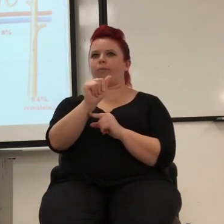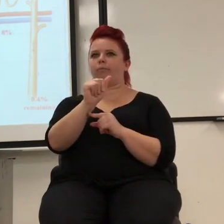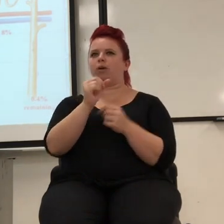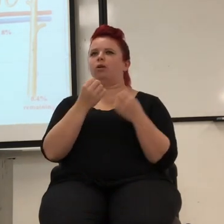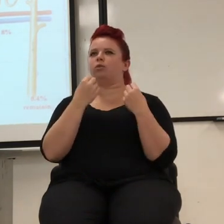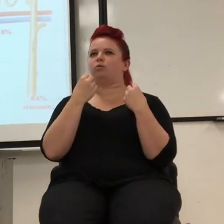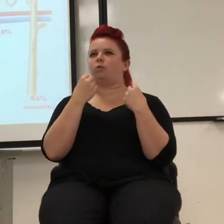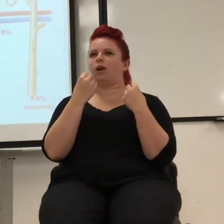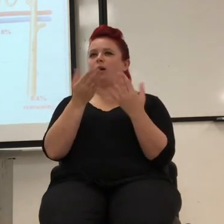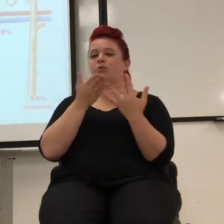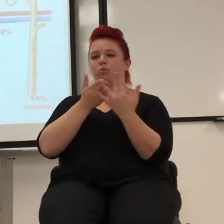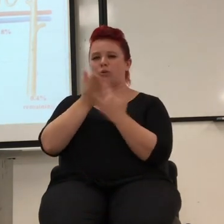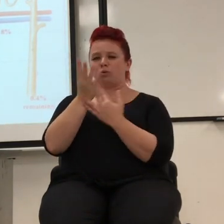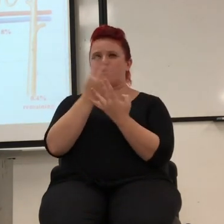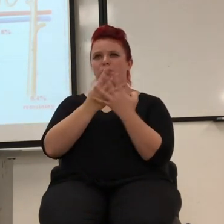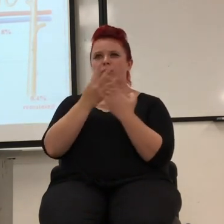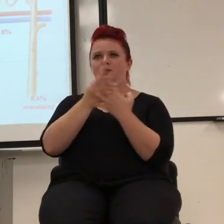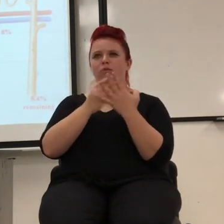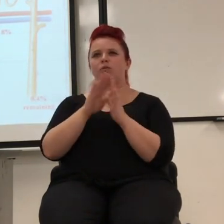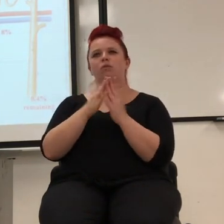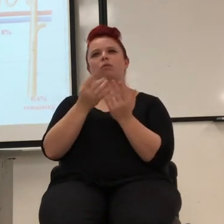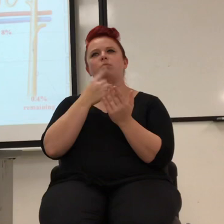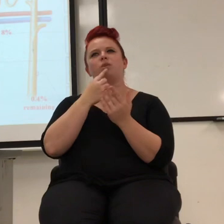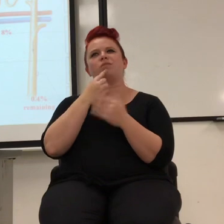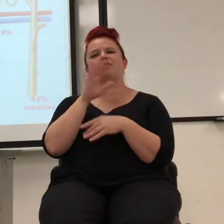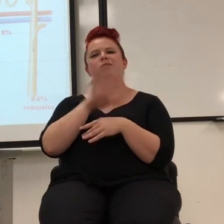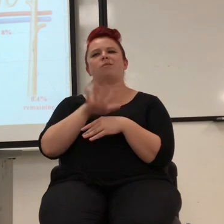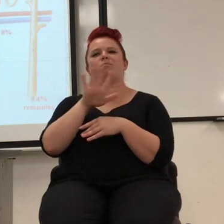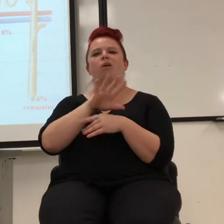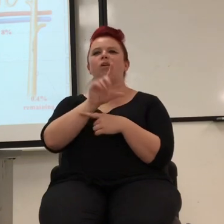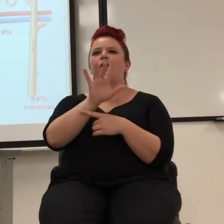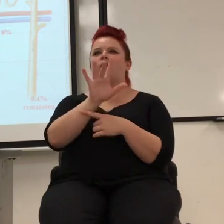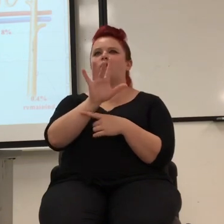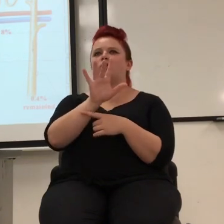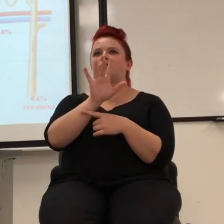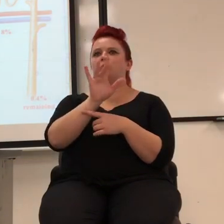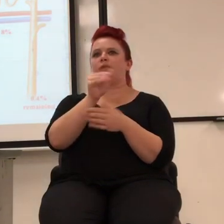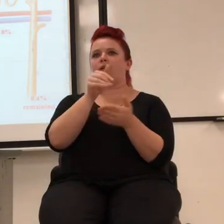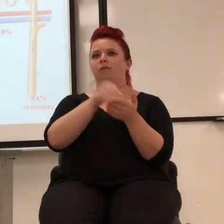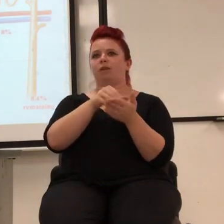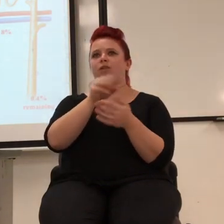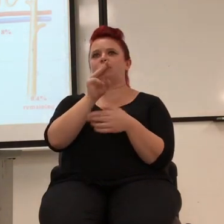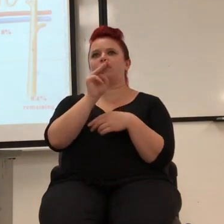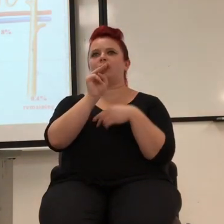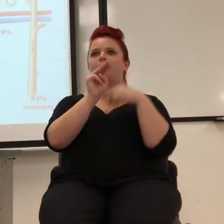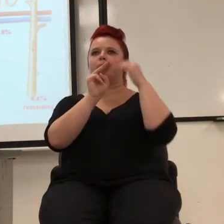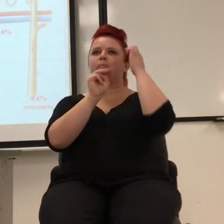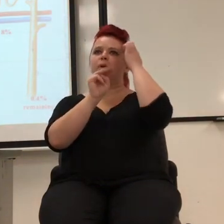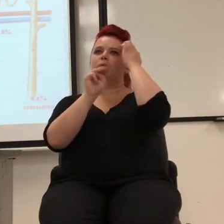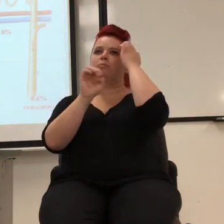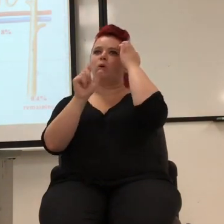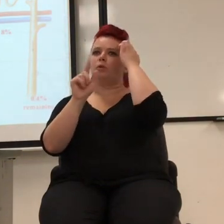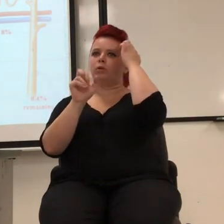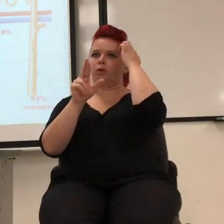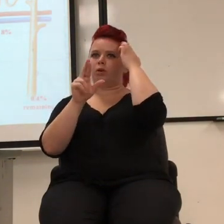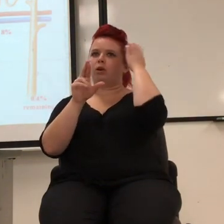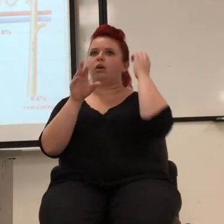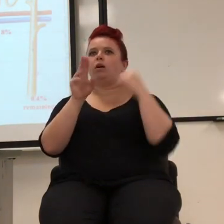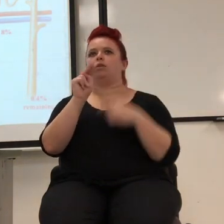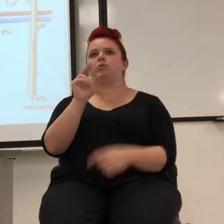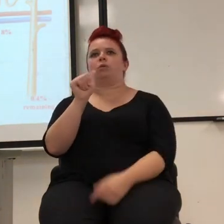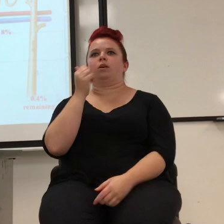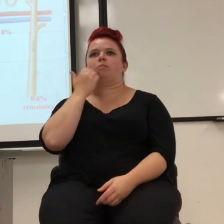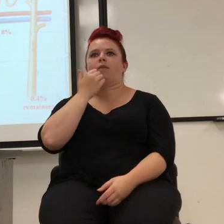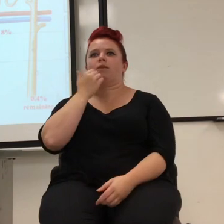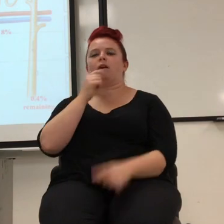of sodium is getting through that filter? Books say something like 25,000 millimolar of sodium daily. Now at the end, you